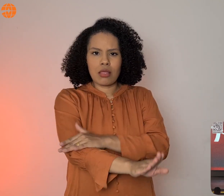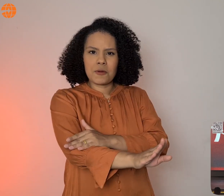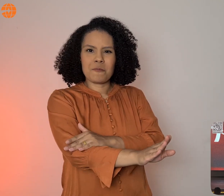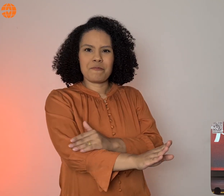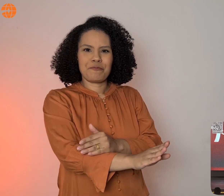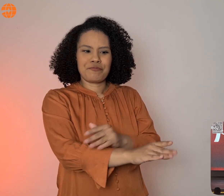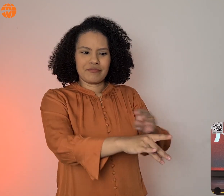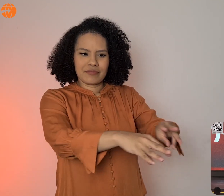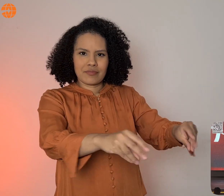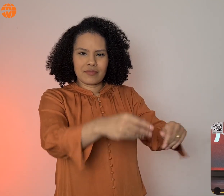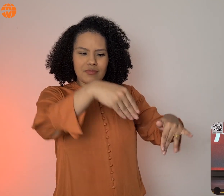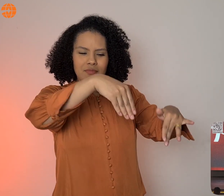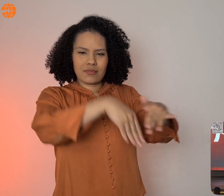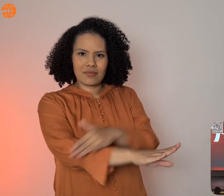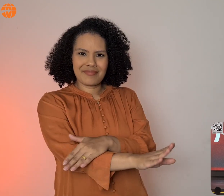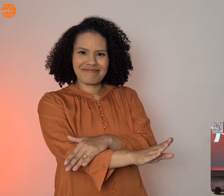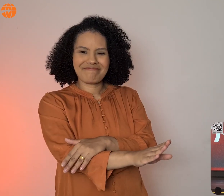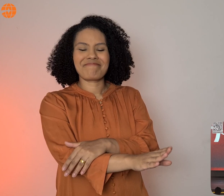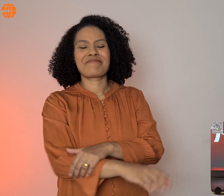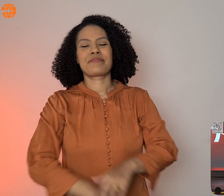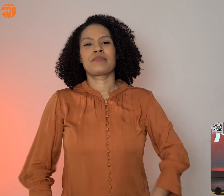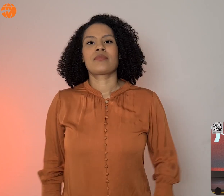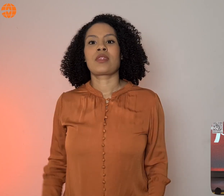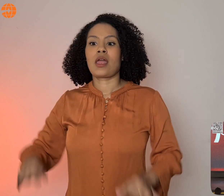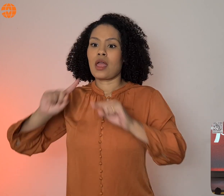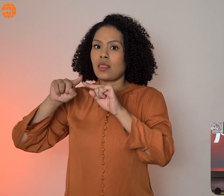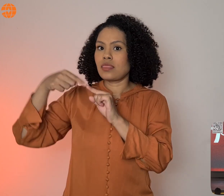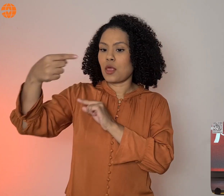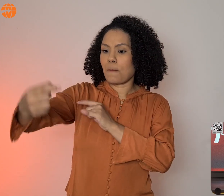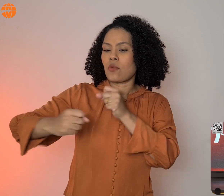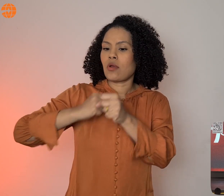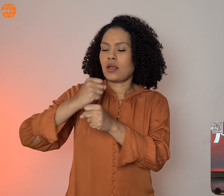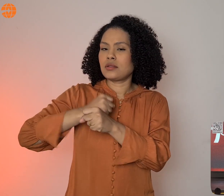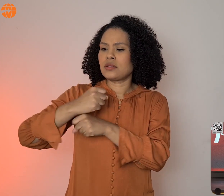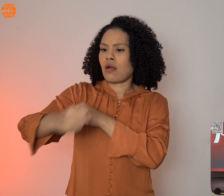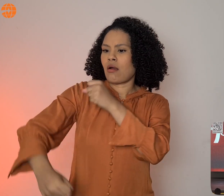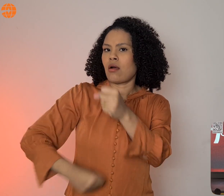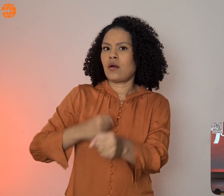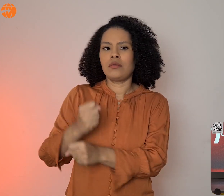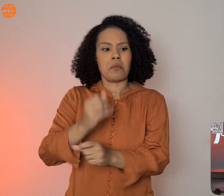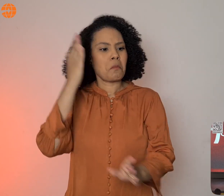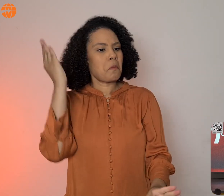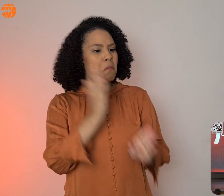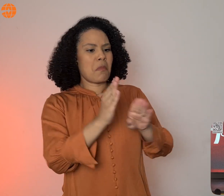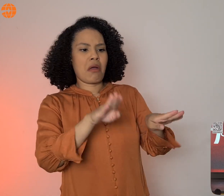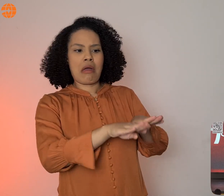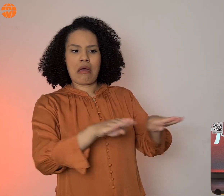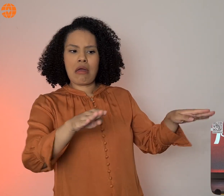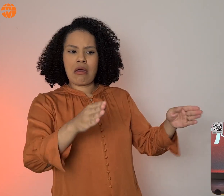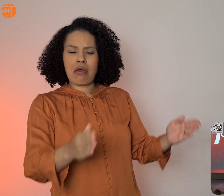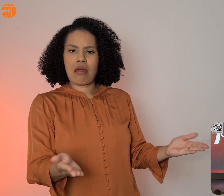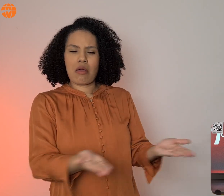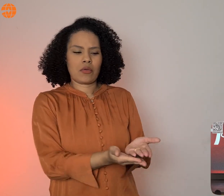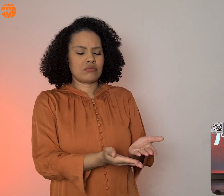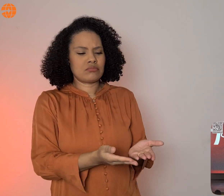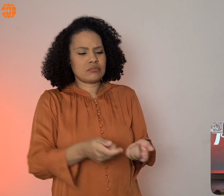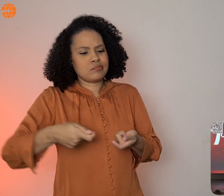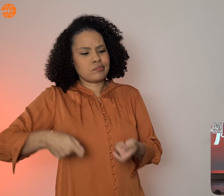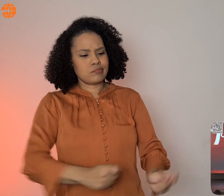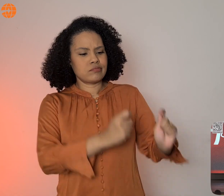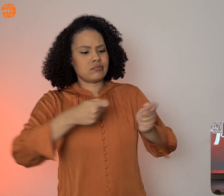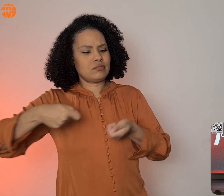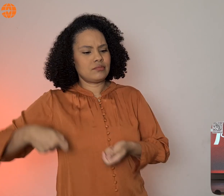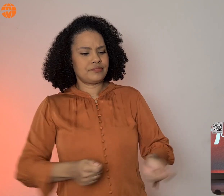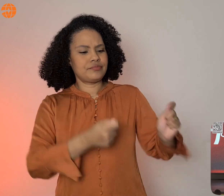certain date, years later, they'll dig up the box and they'll see what it was like in the past. Então depois de alguns anos eles vão lá e encontram essa caixa